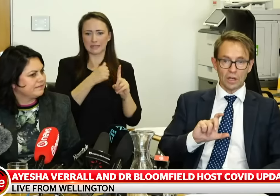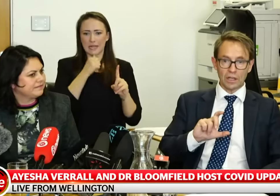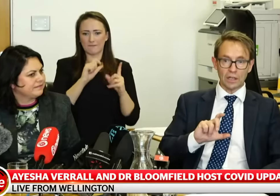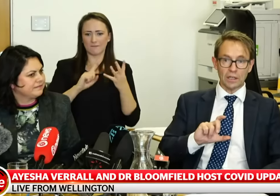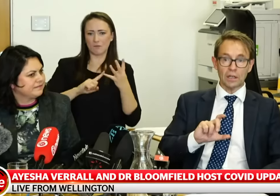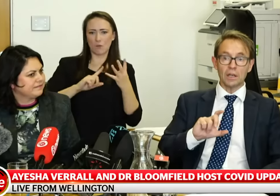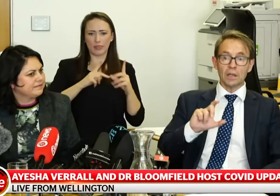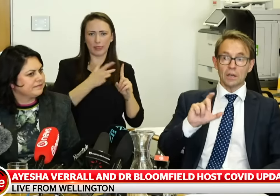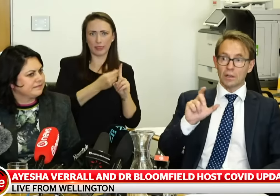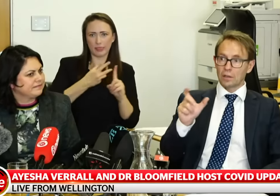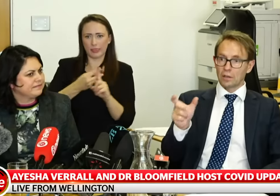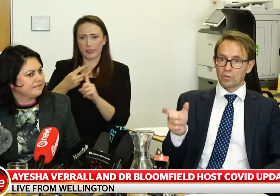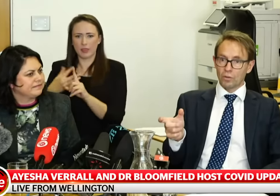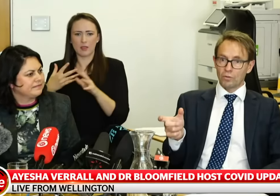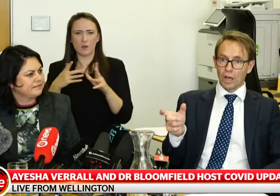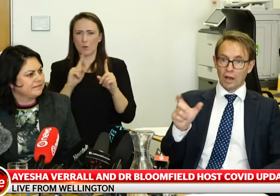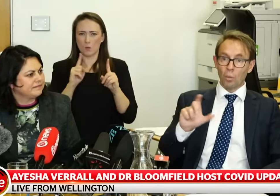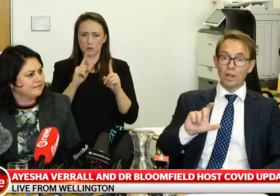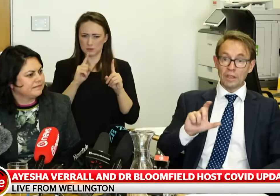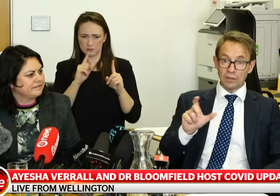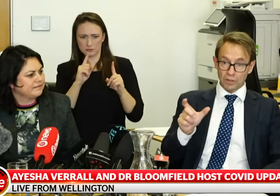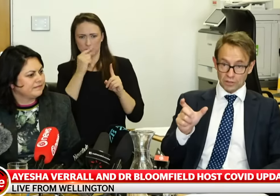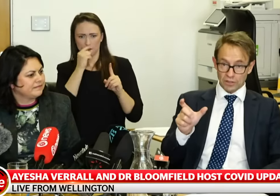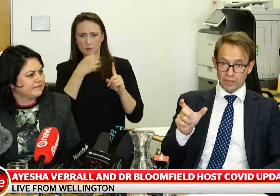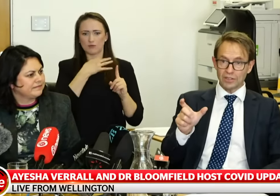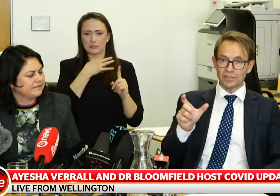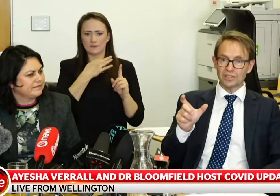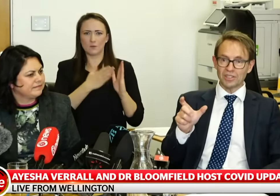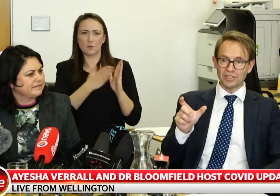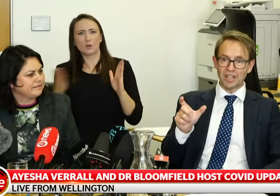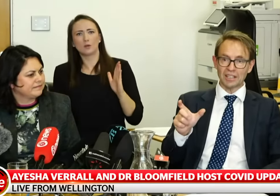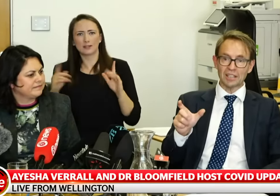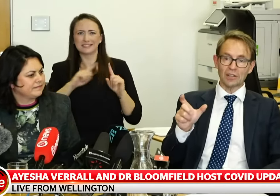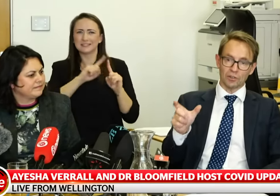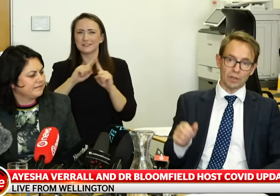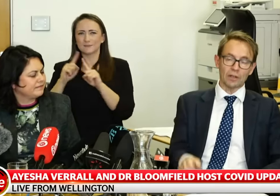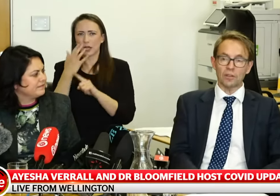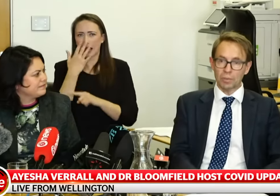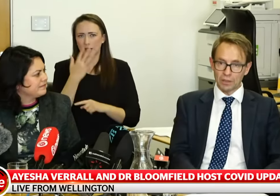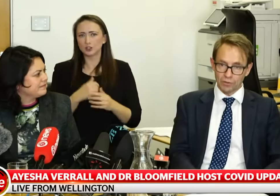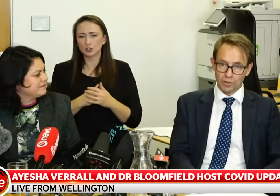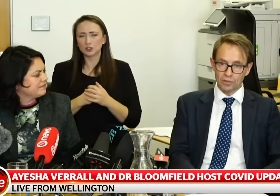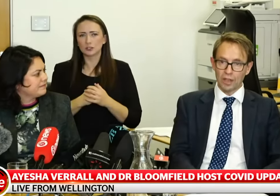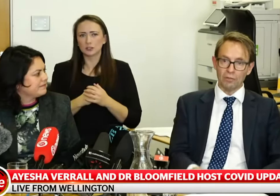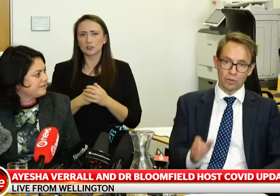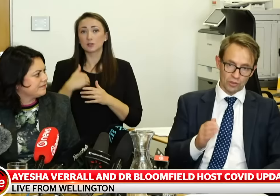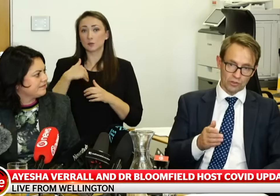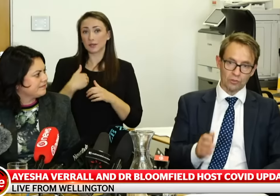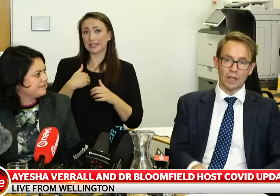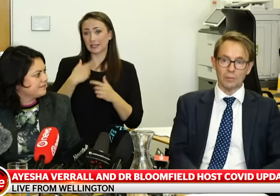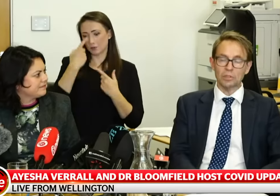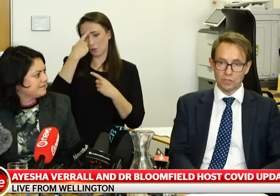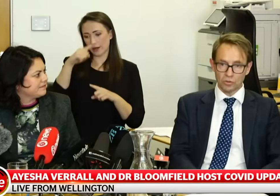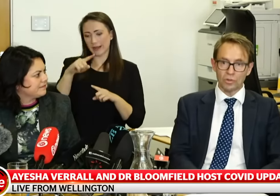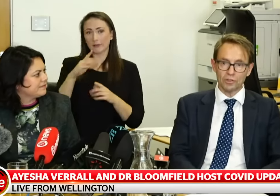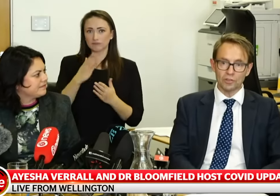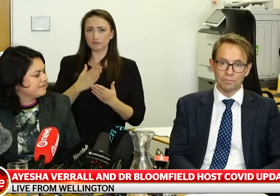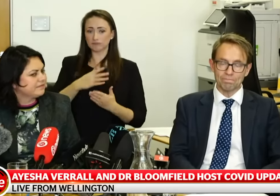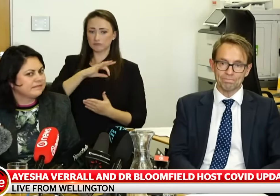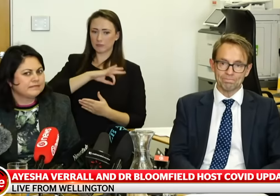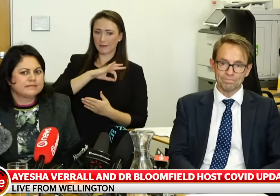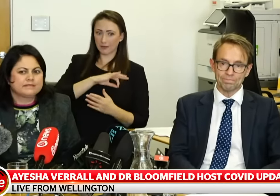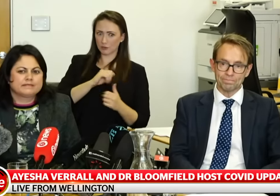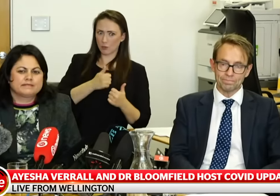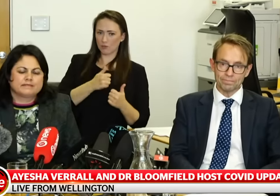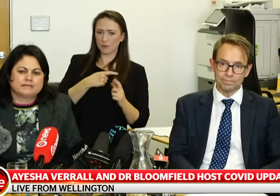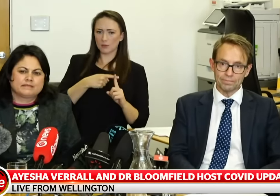it's quite clear where the evidence is taking us around the benefits versus potential risks. And